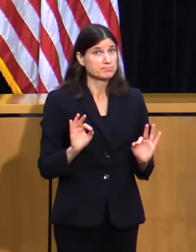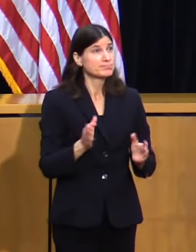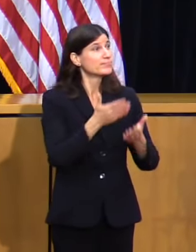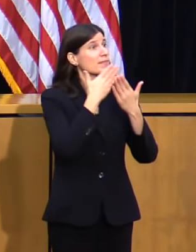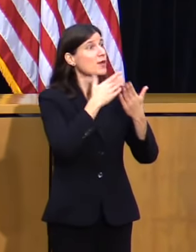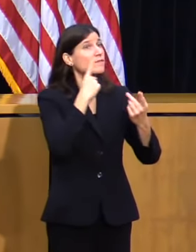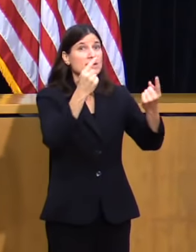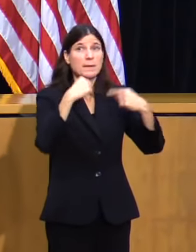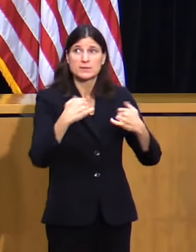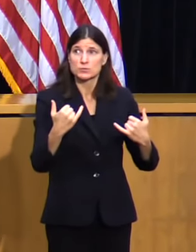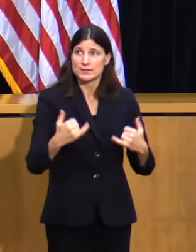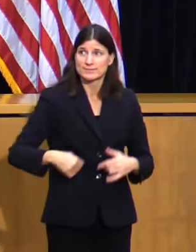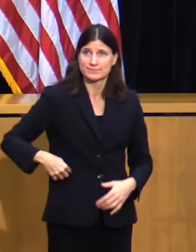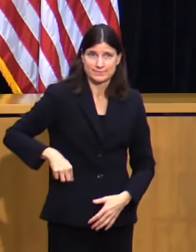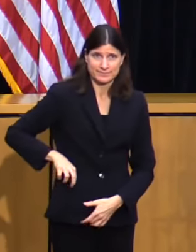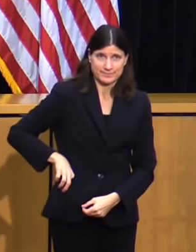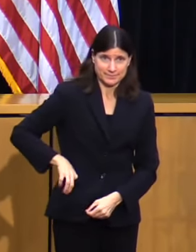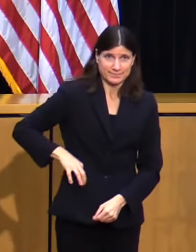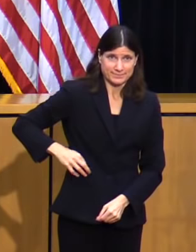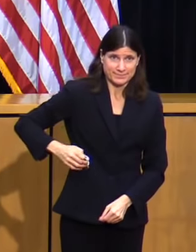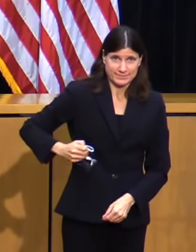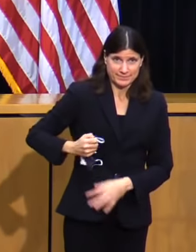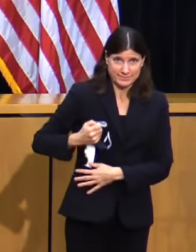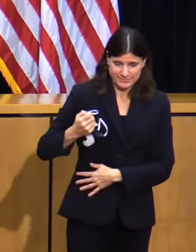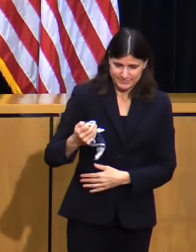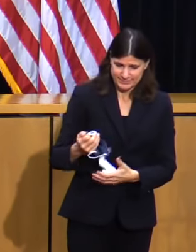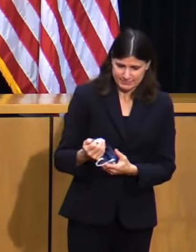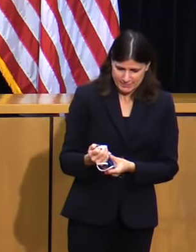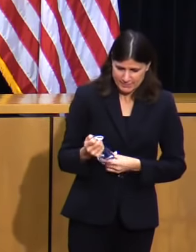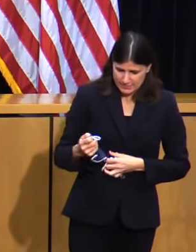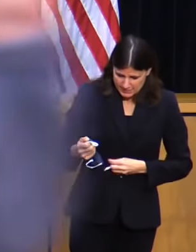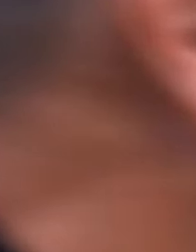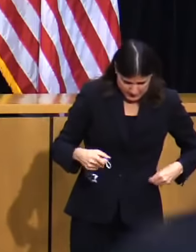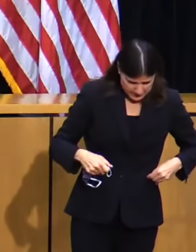Okay, thanks. 64.